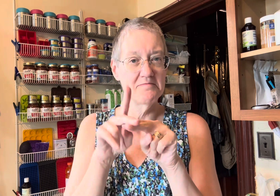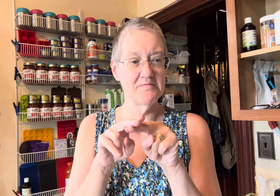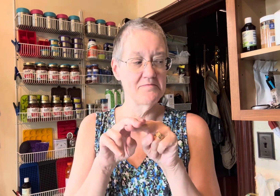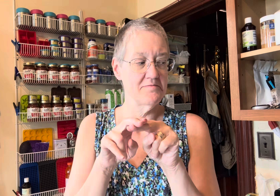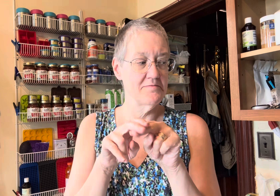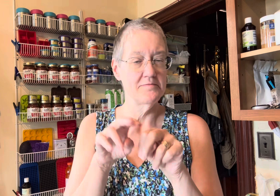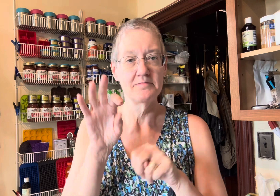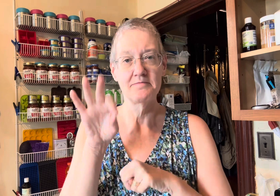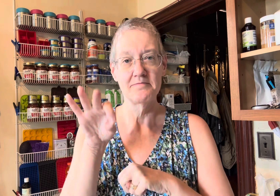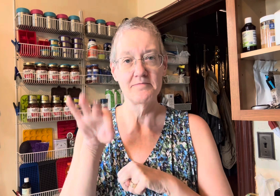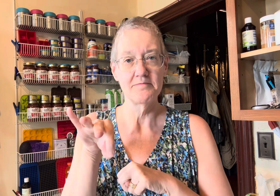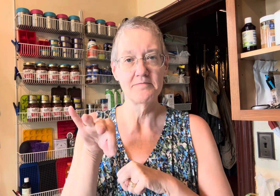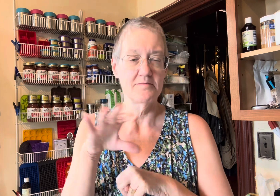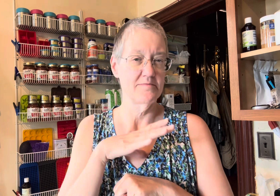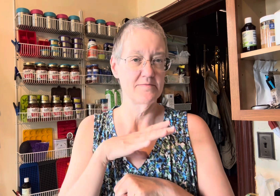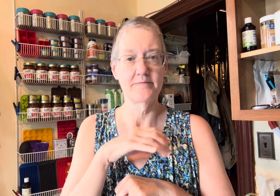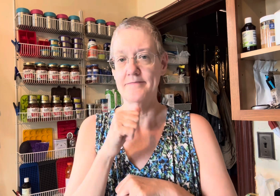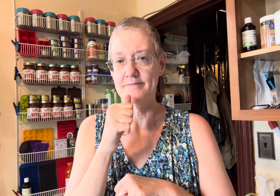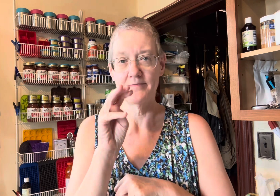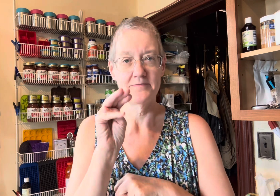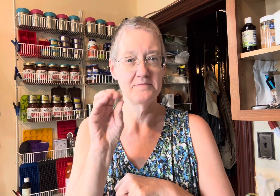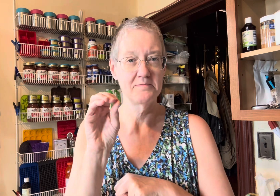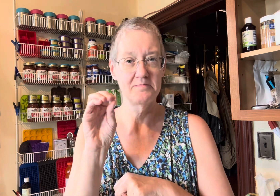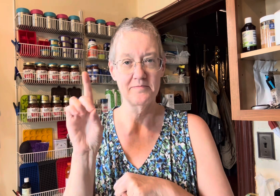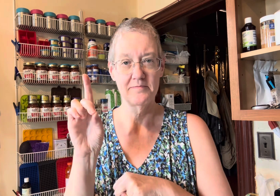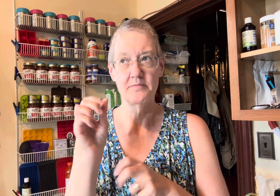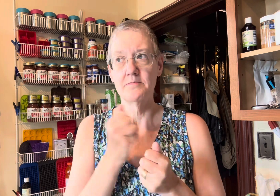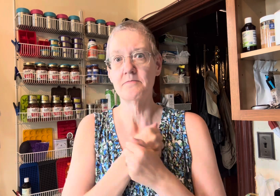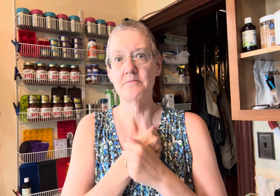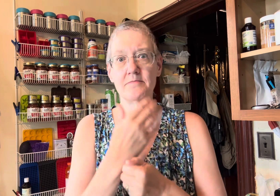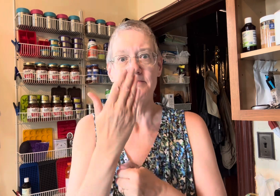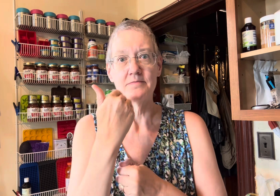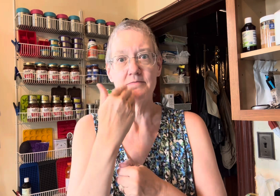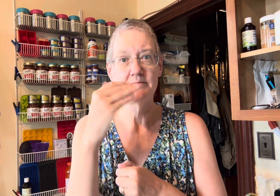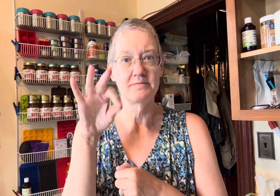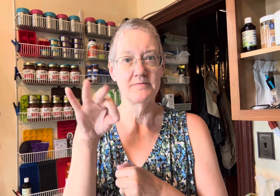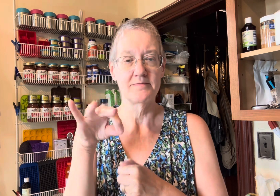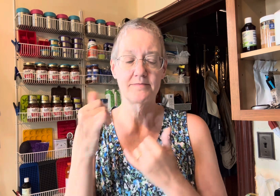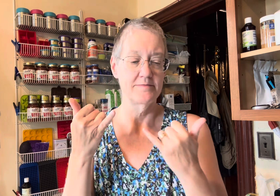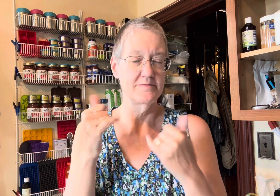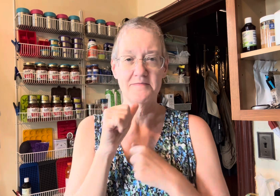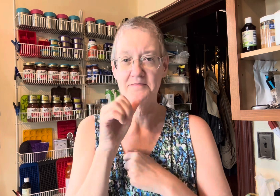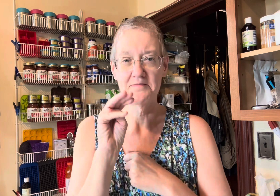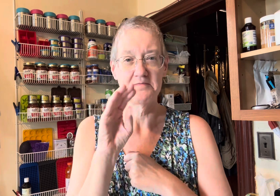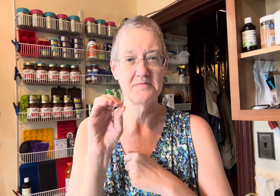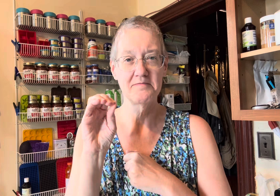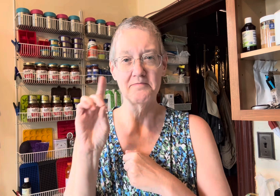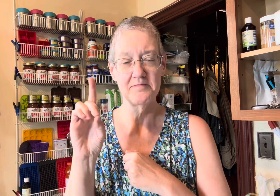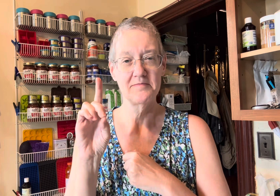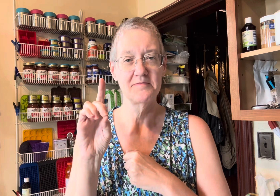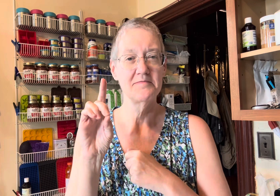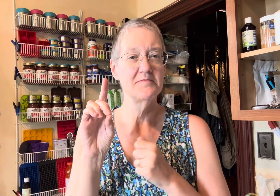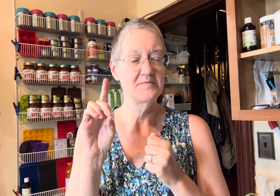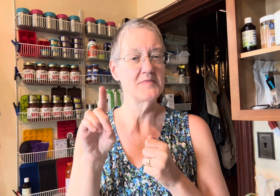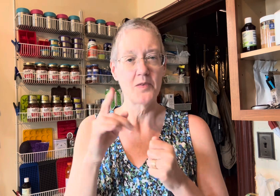did add more salt today. I'm not in the mood for pepper. I love spicy hot peppers, but I'm just not in the mood for that right